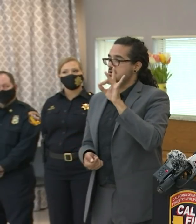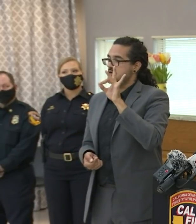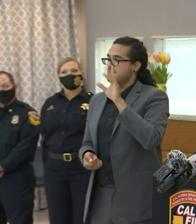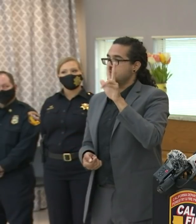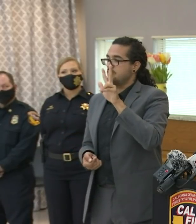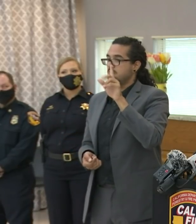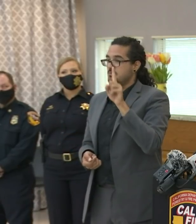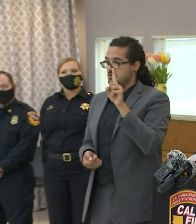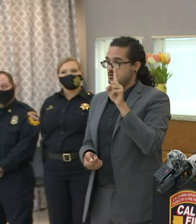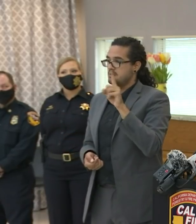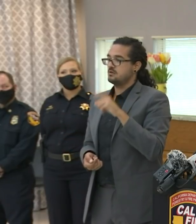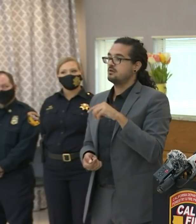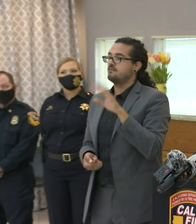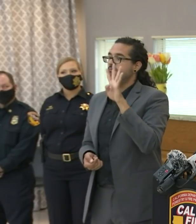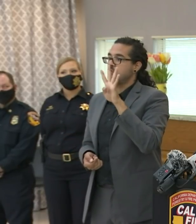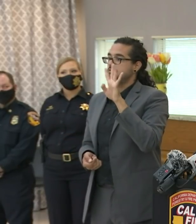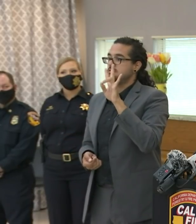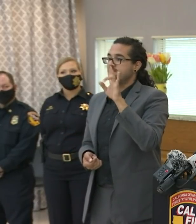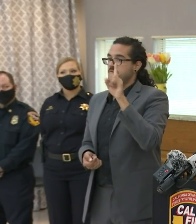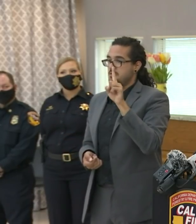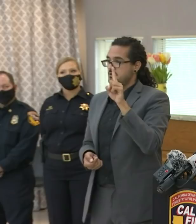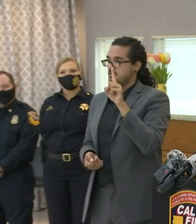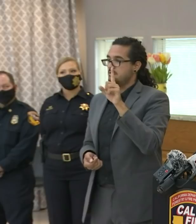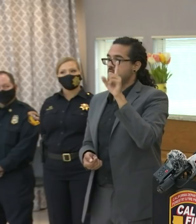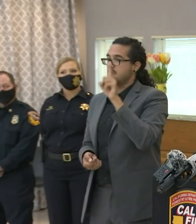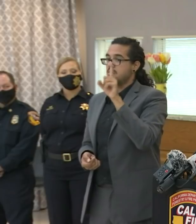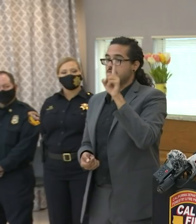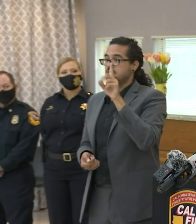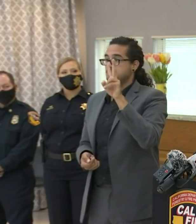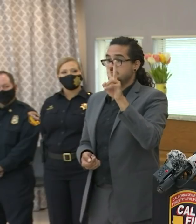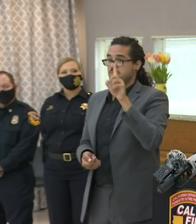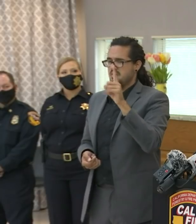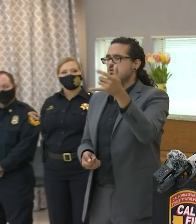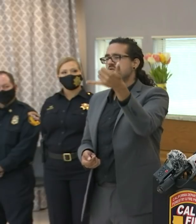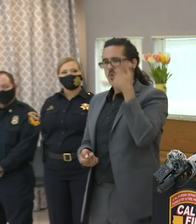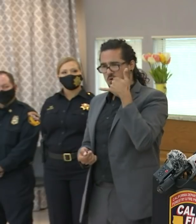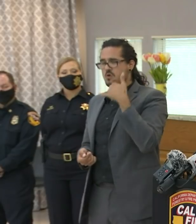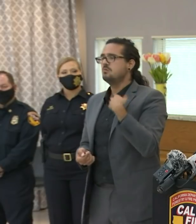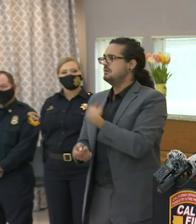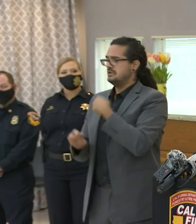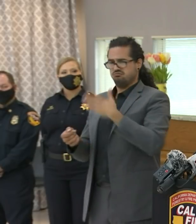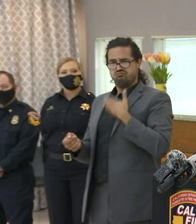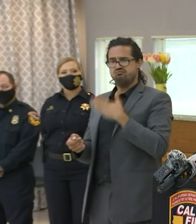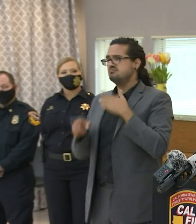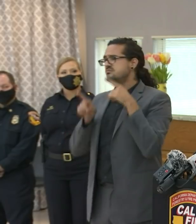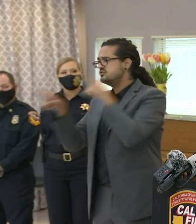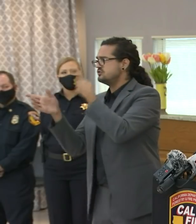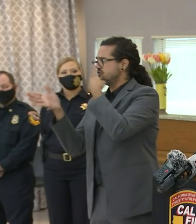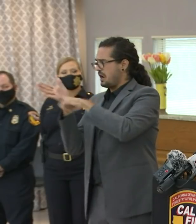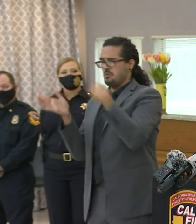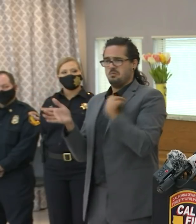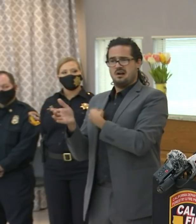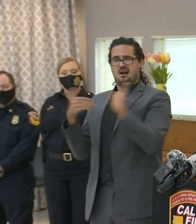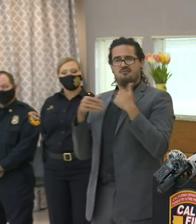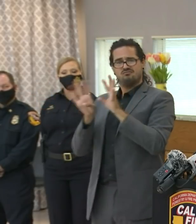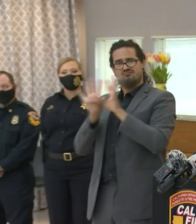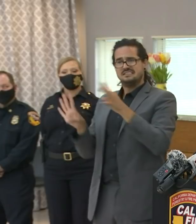831-471-1121, and let us know about that so that we can investigate it. Again, we've got a team of investigators that are running through these cases. And again, we didn't